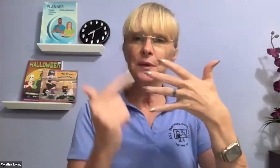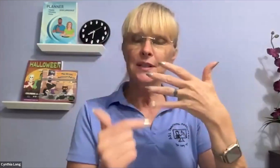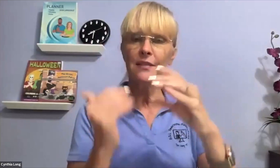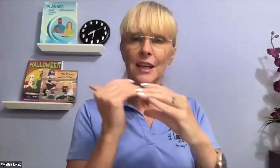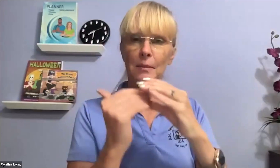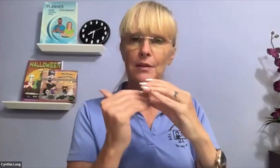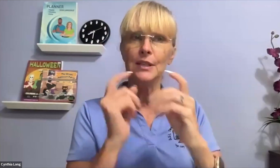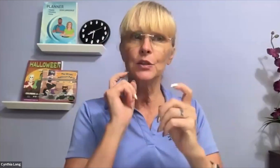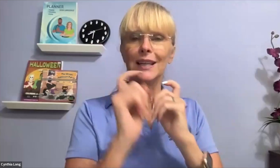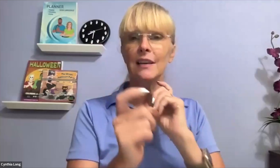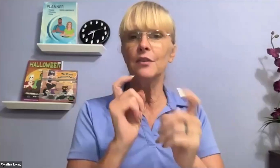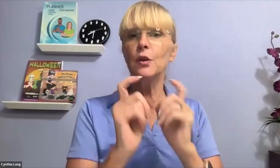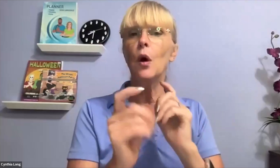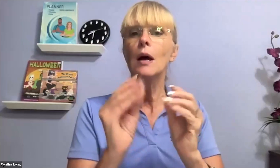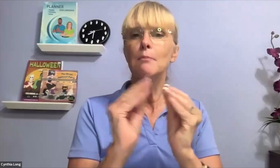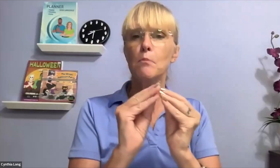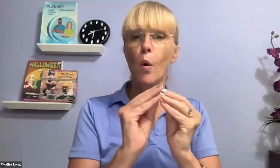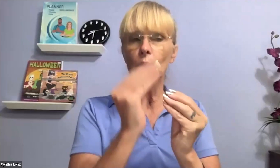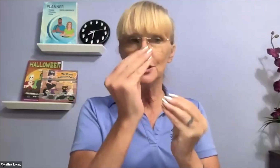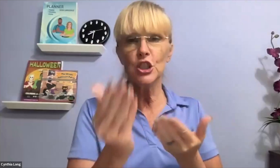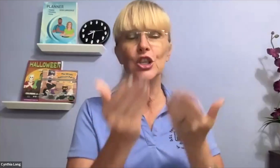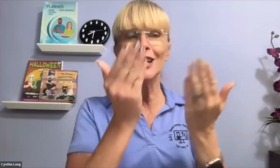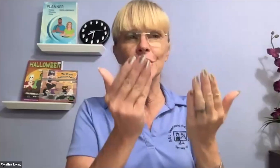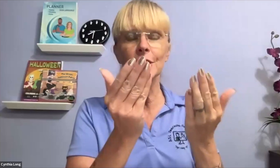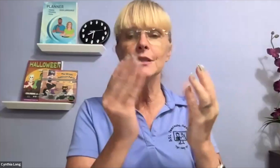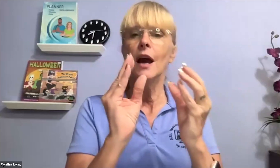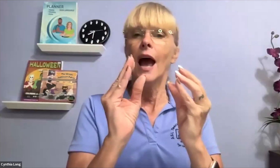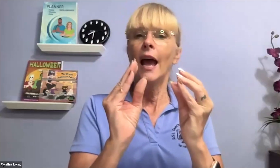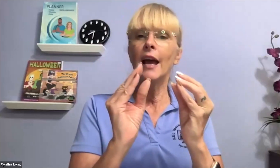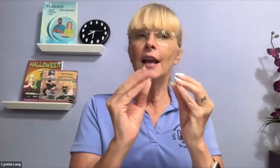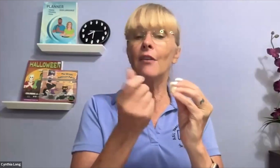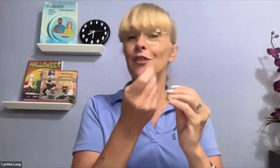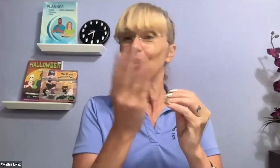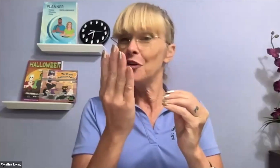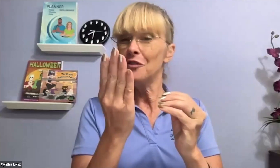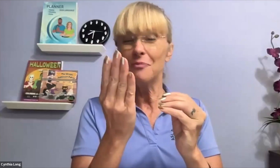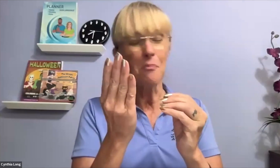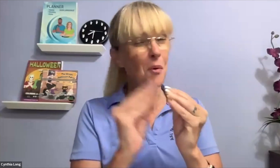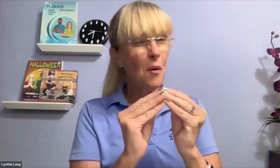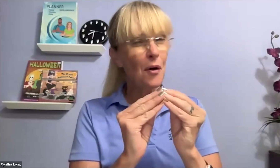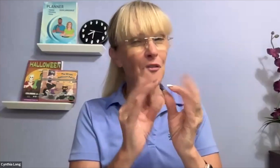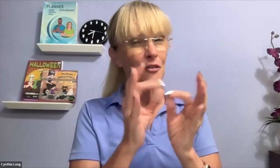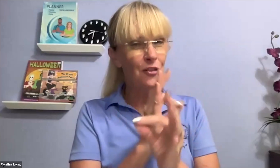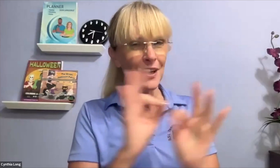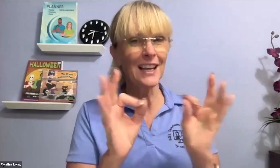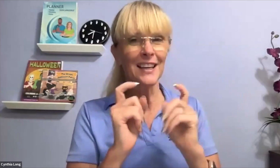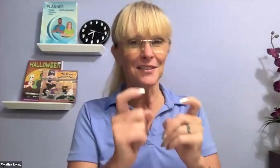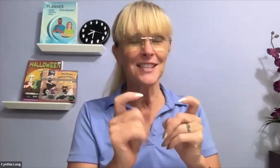series of emails that's going to give you more suggestions and a few more free gifts